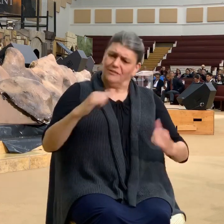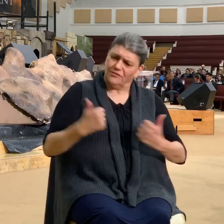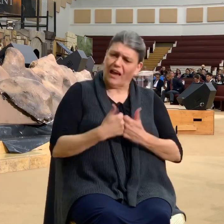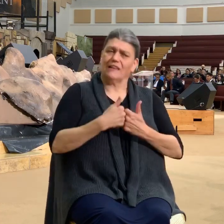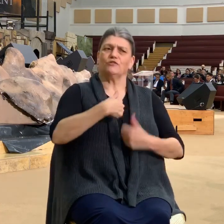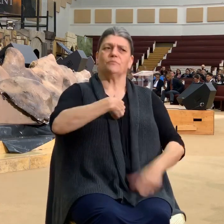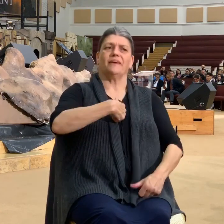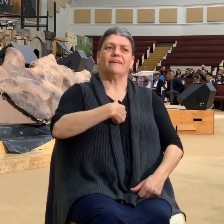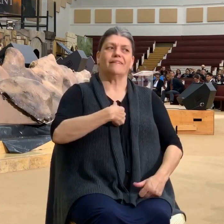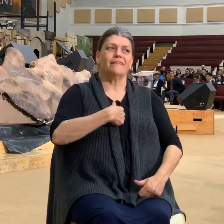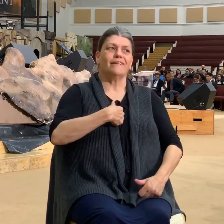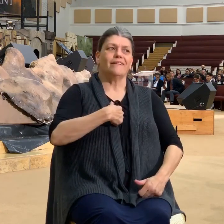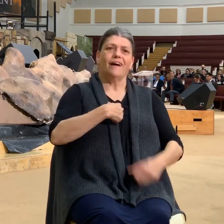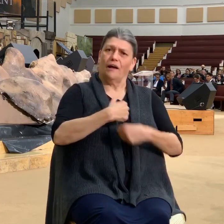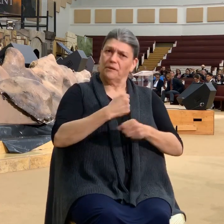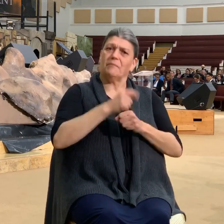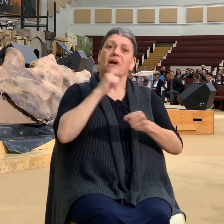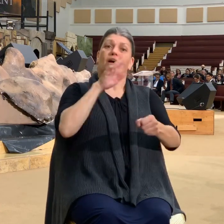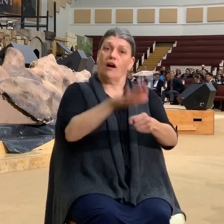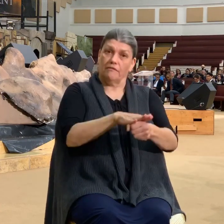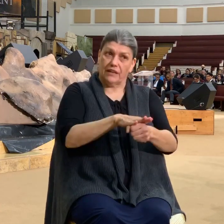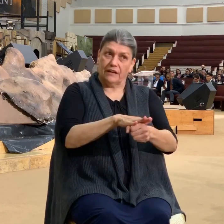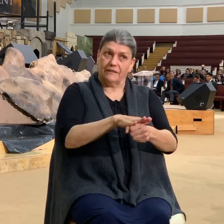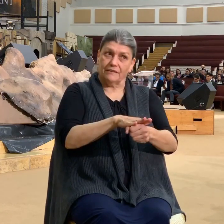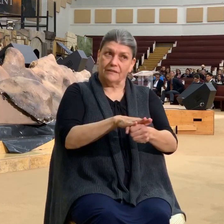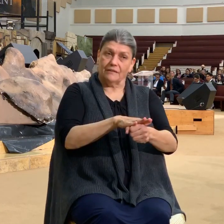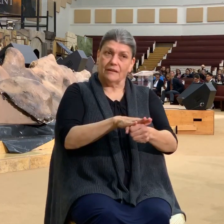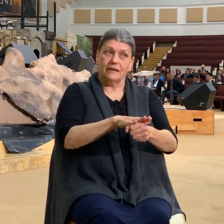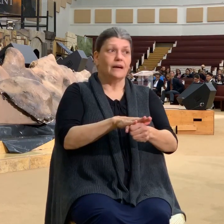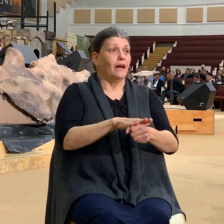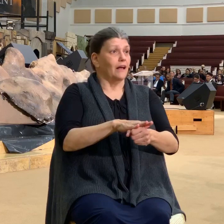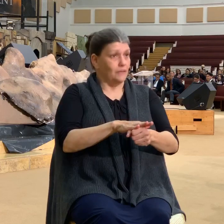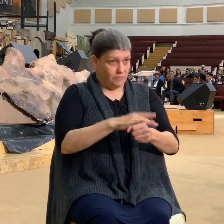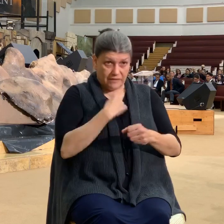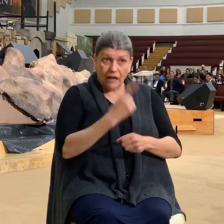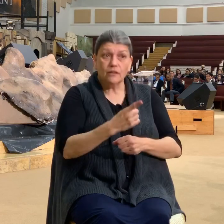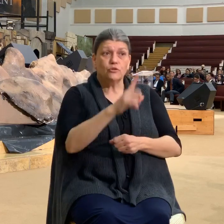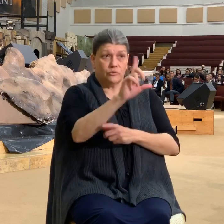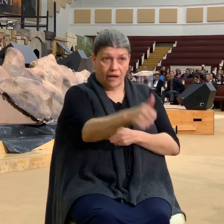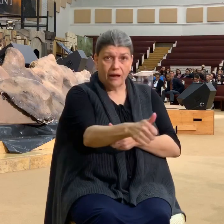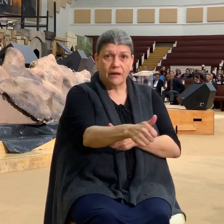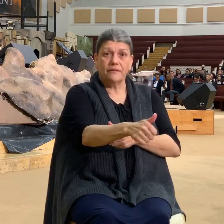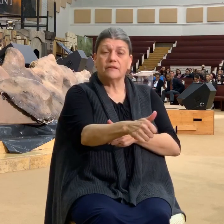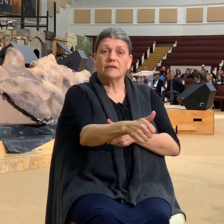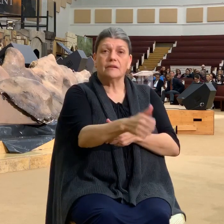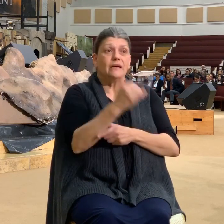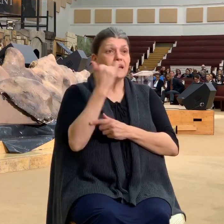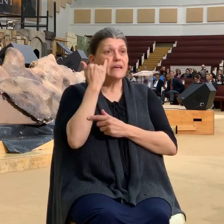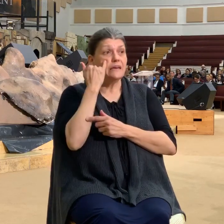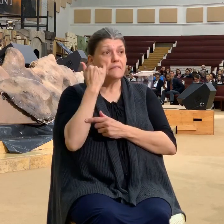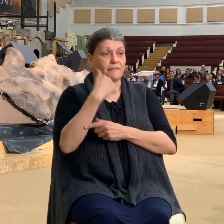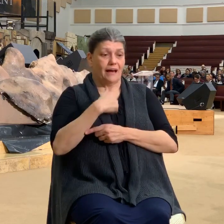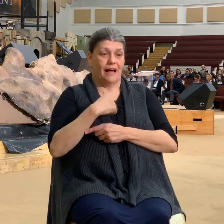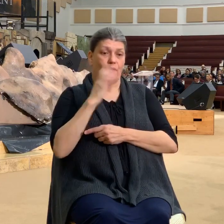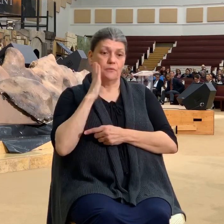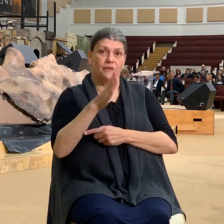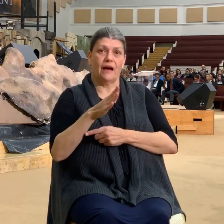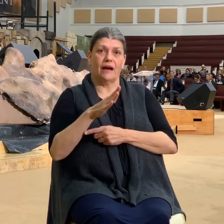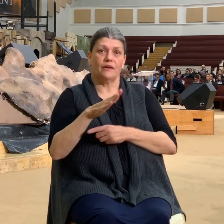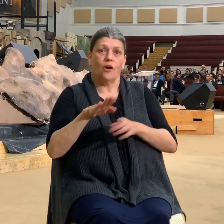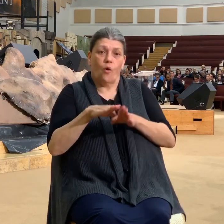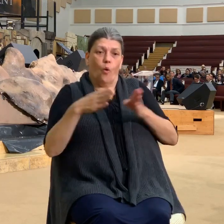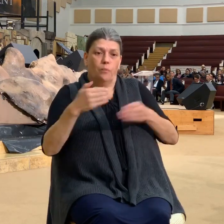Challenge me. I'm making you this covenant, making you this challenge with regards to tithe. He said, if I will not open you the windows of